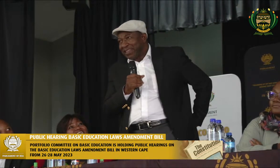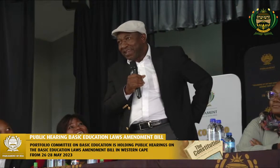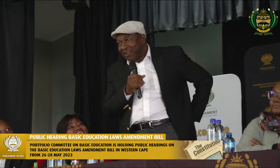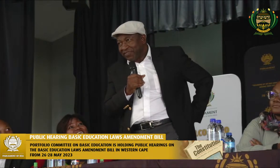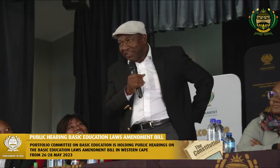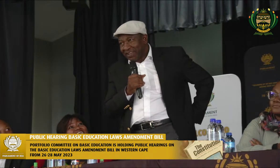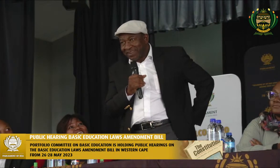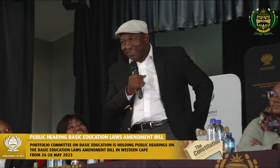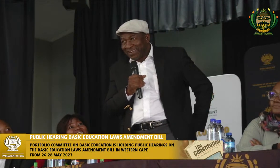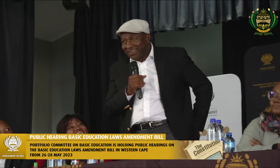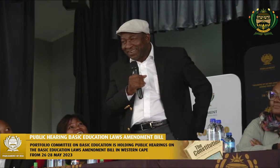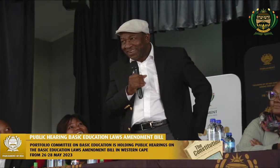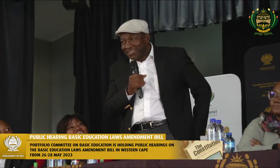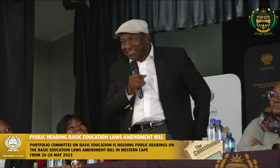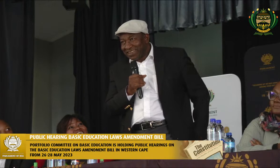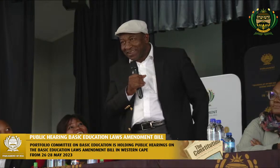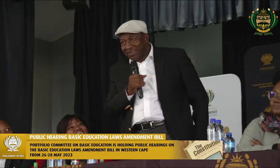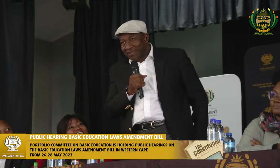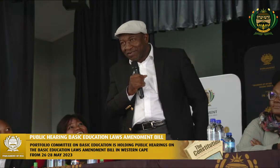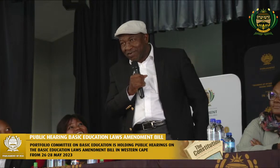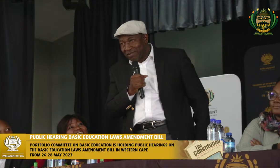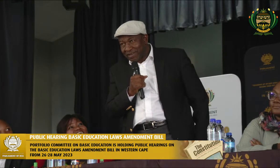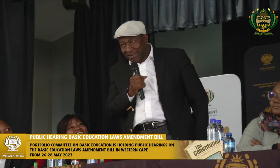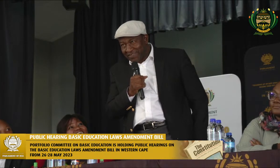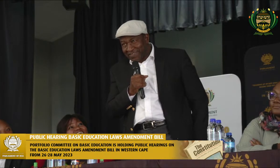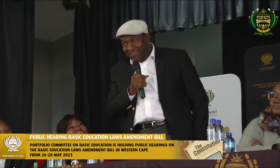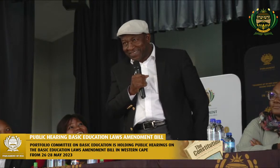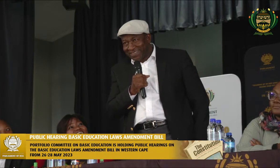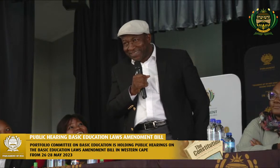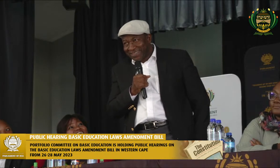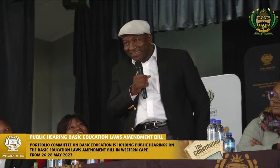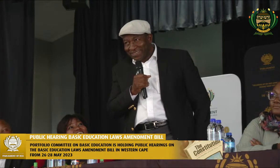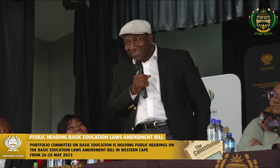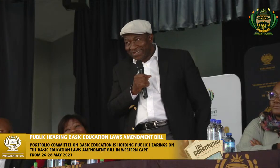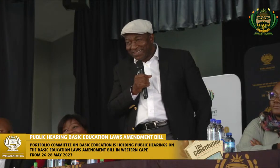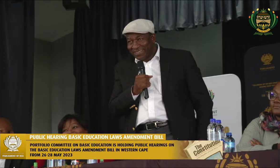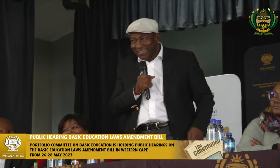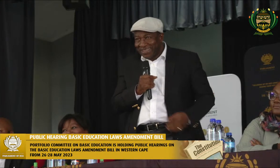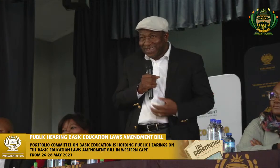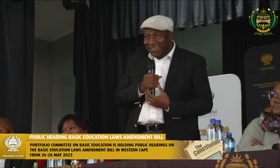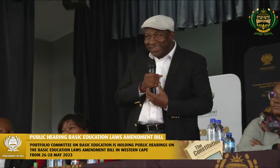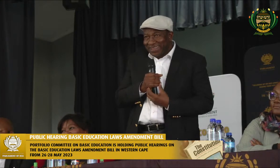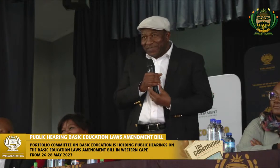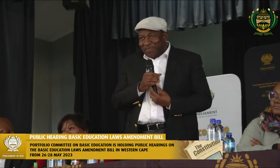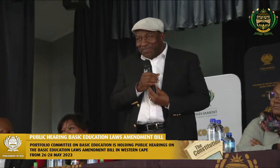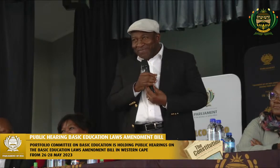deployed by the African National Congress.